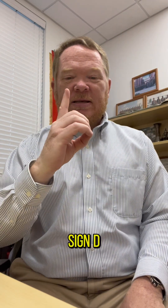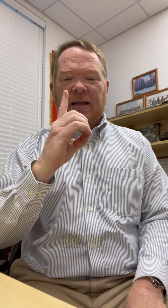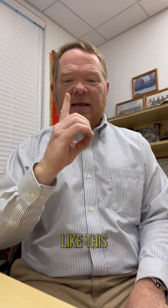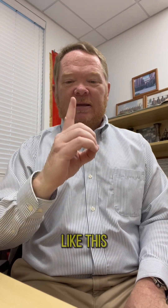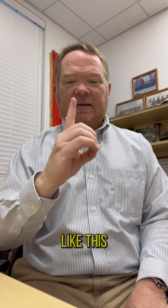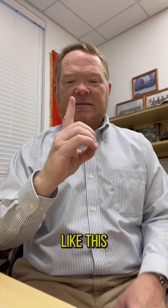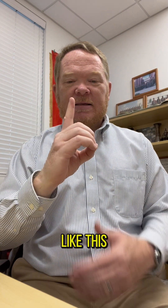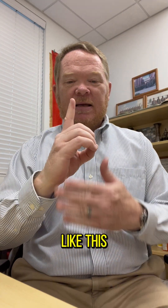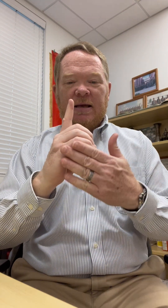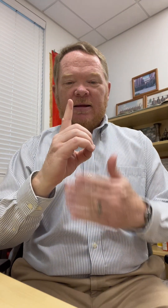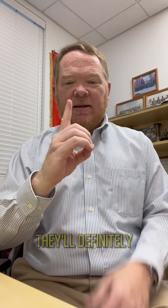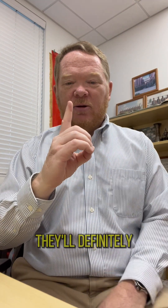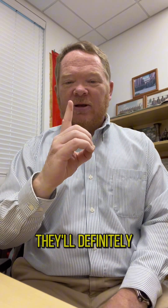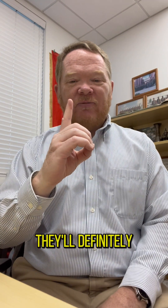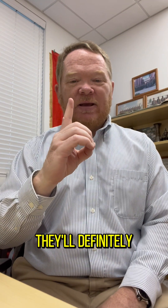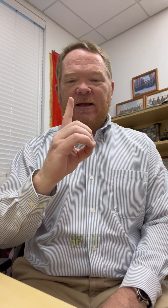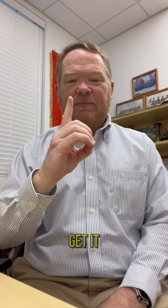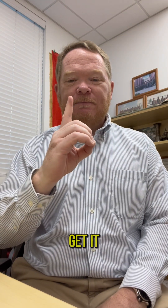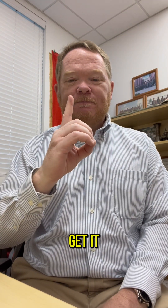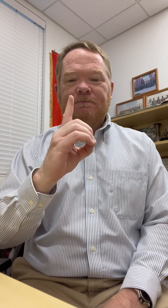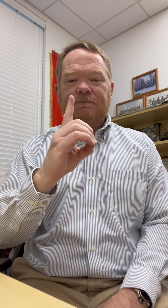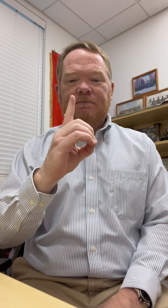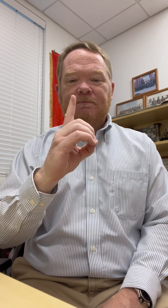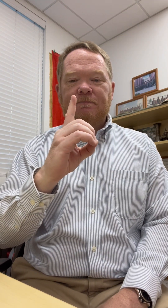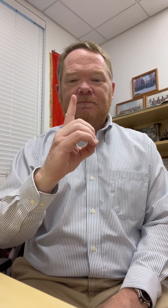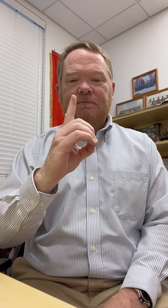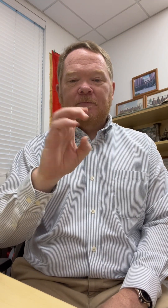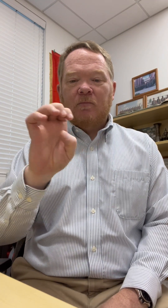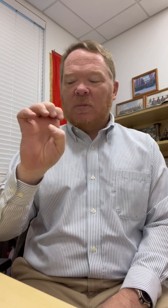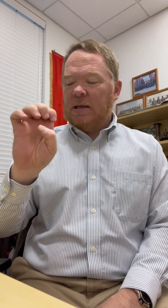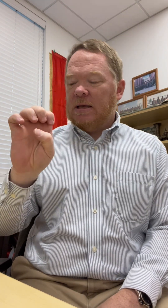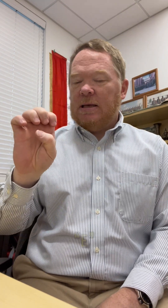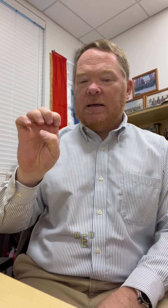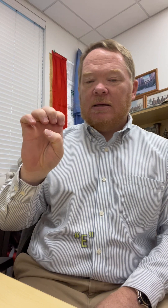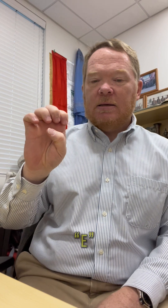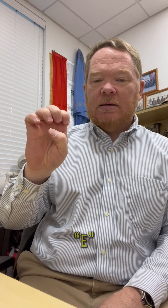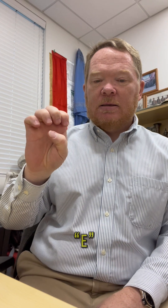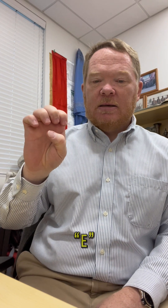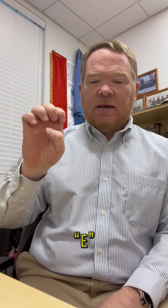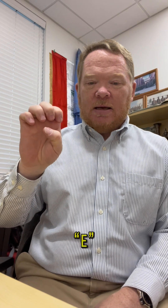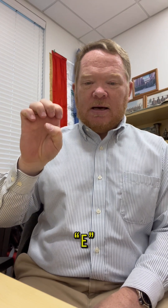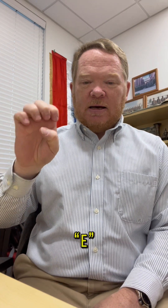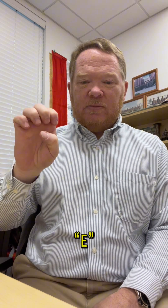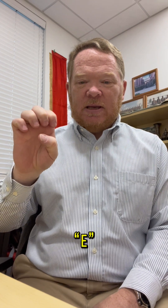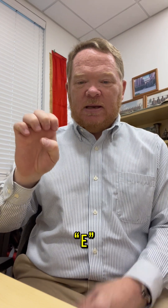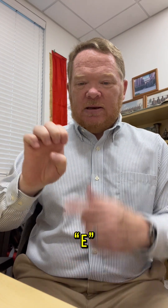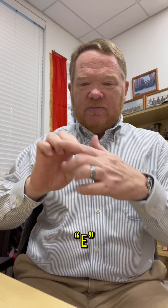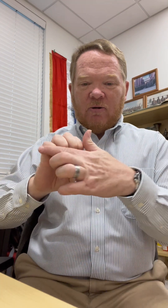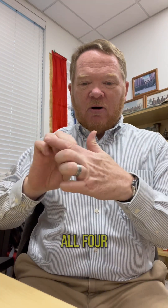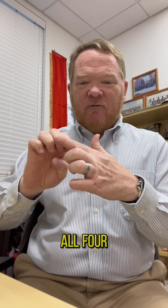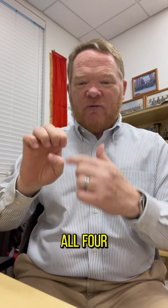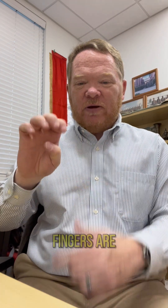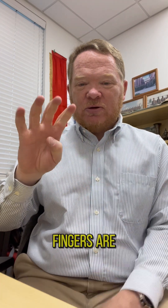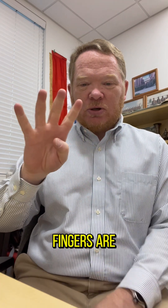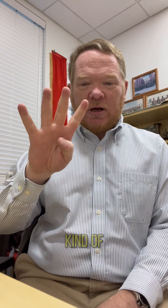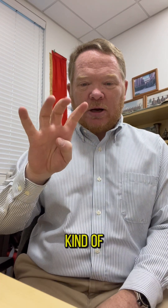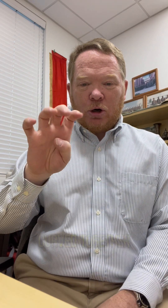like this. They'll definitely get it. E. E, all four fingers are kind of